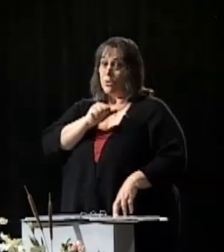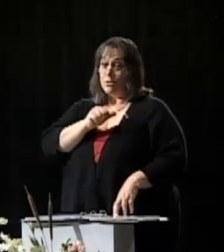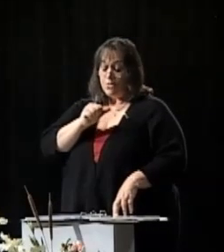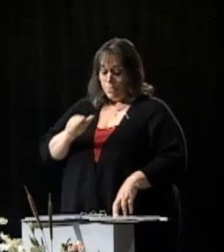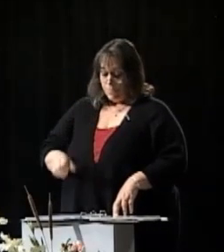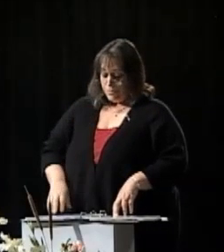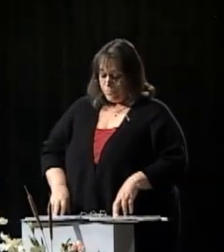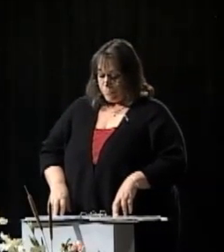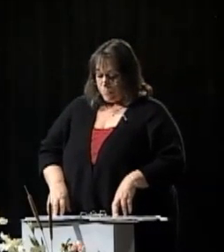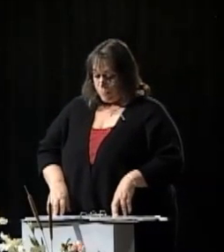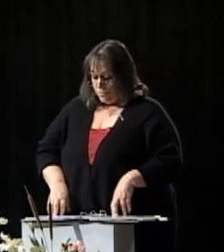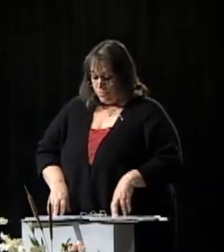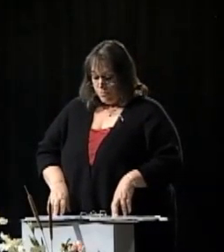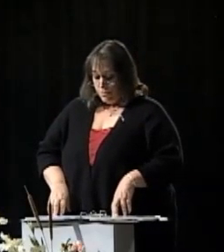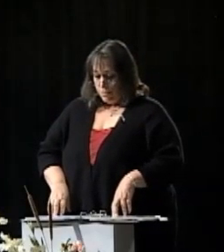girls.